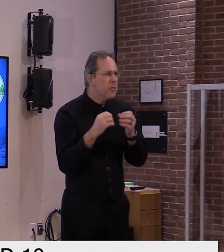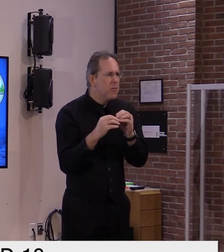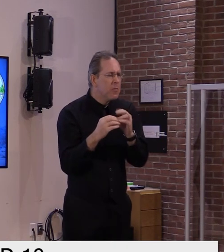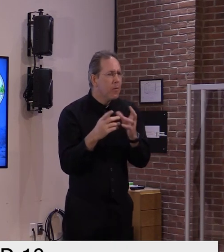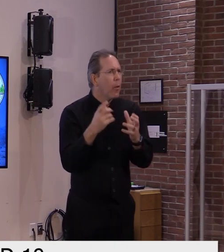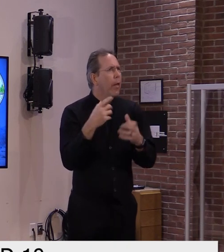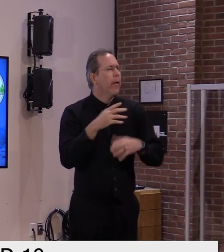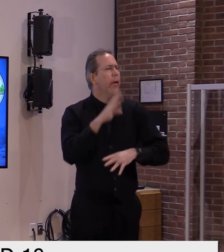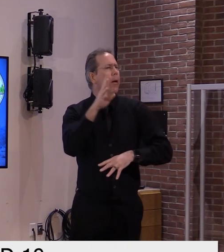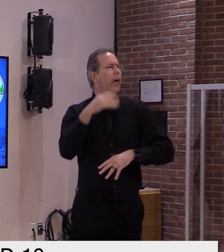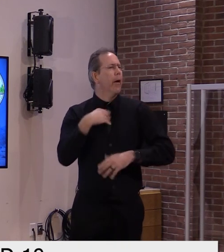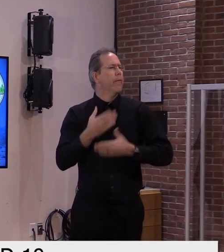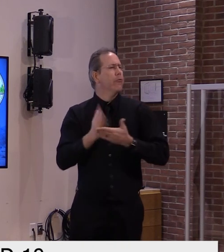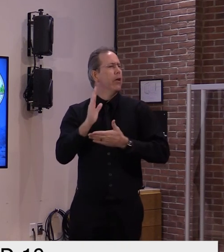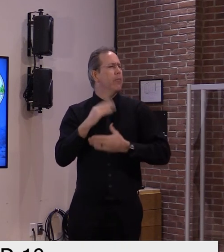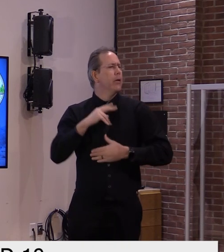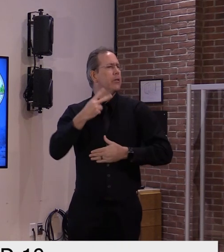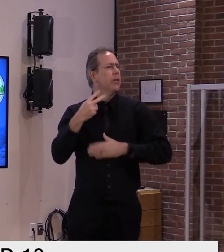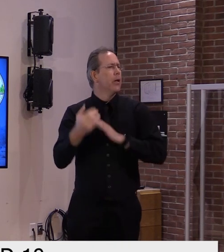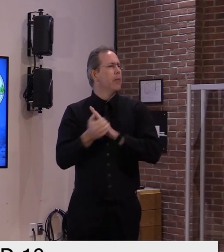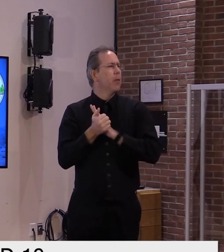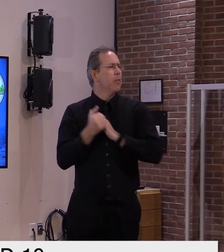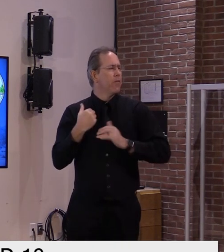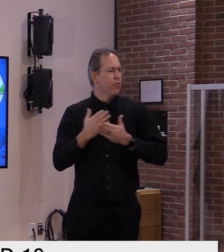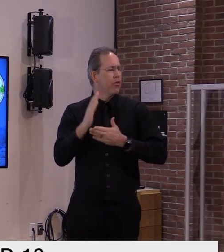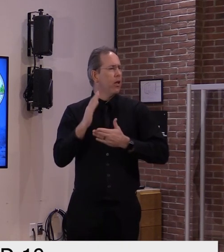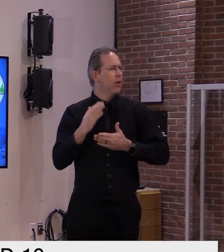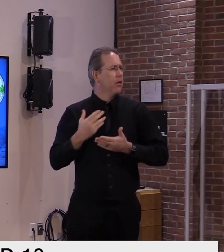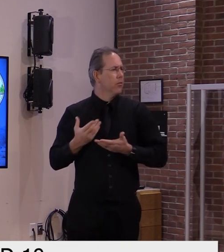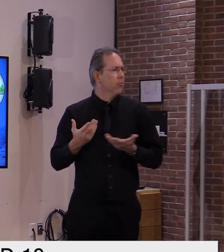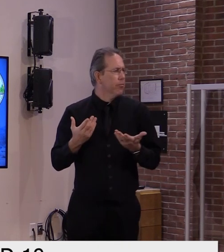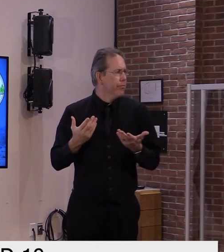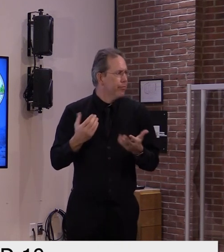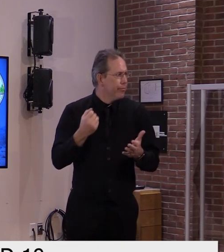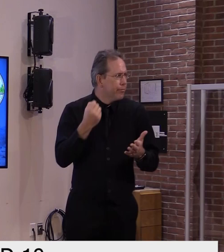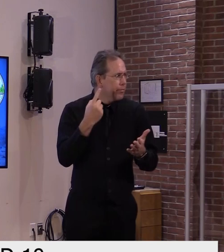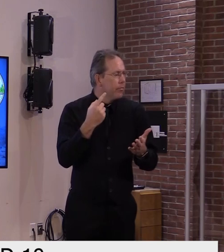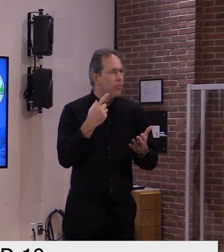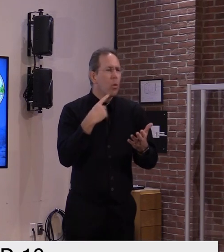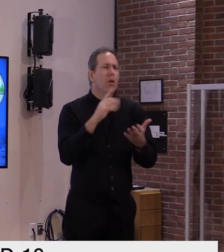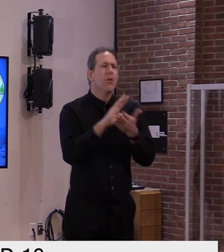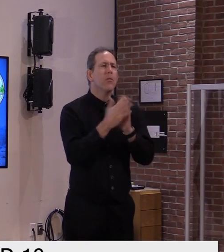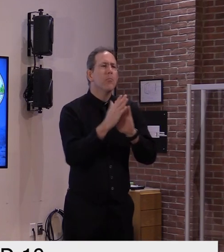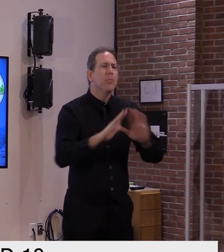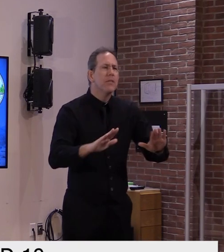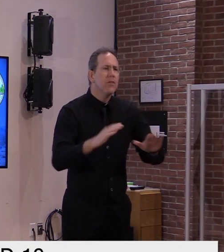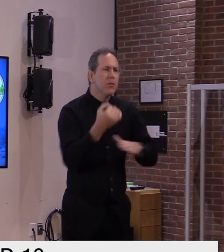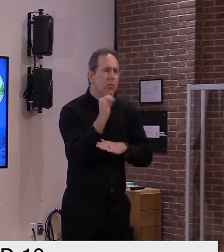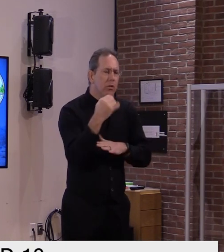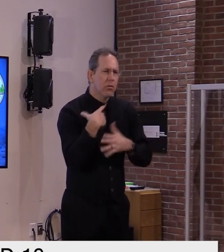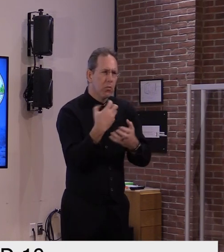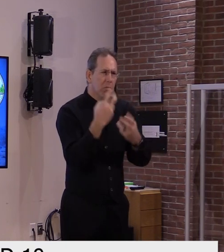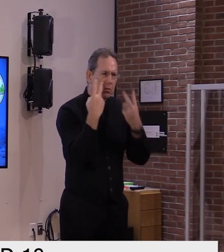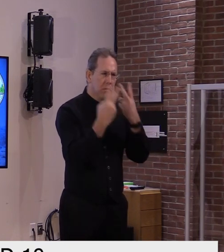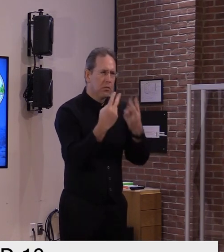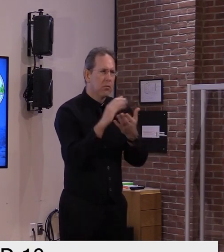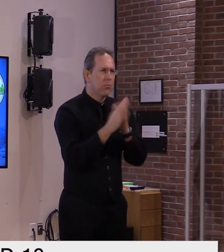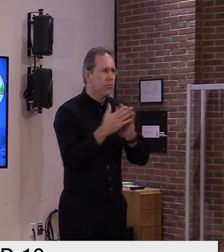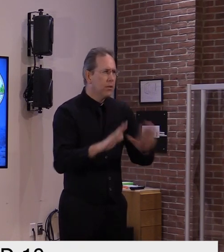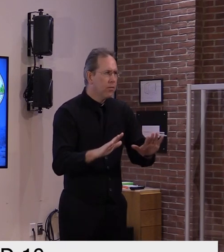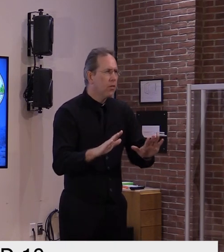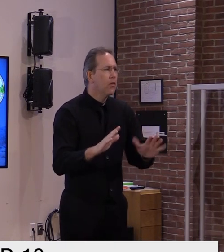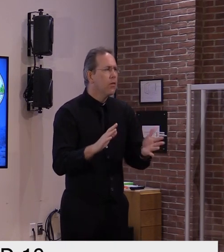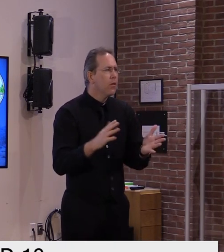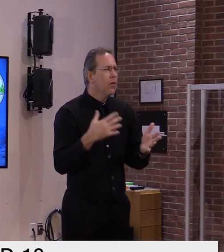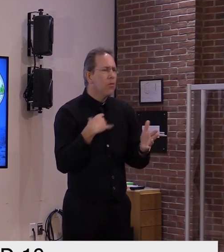are peaceful, and there is a well-established playbook for how to handle that in terms of responding to specifically to how